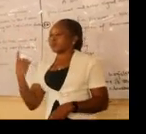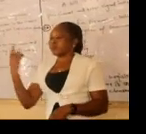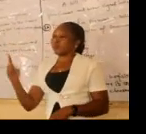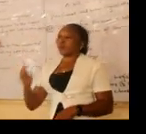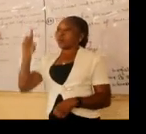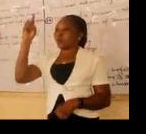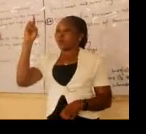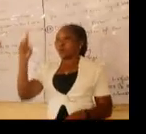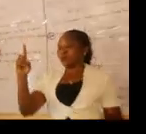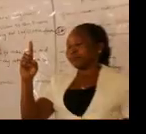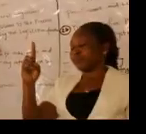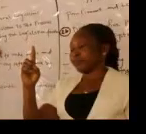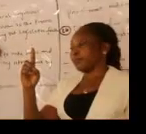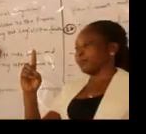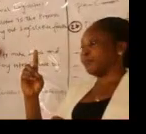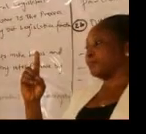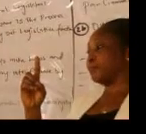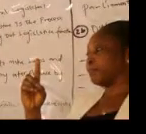one